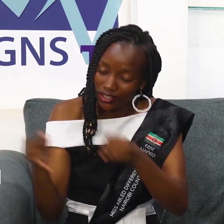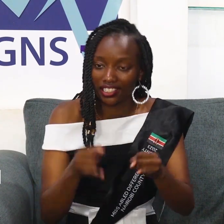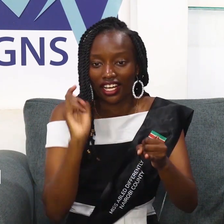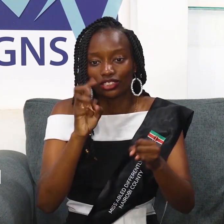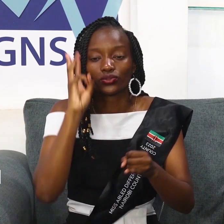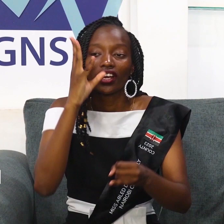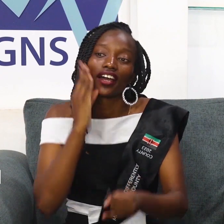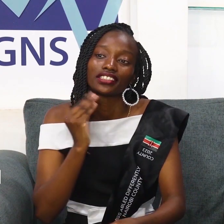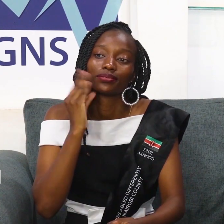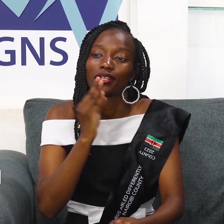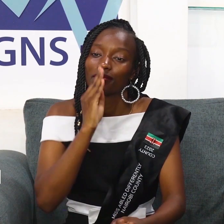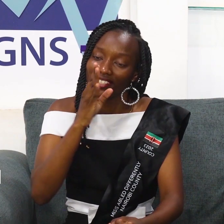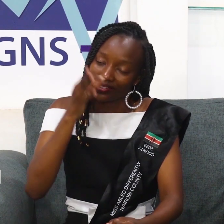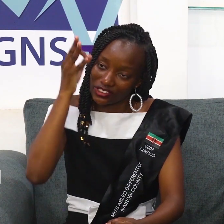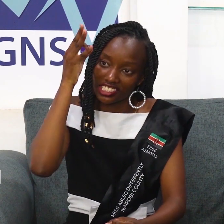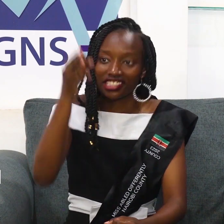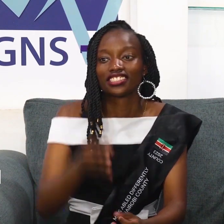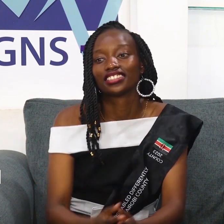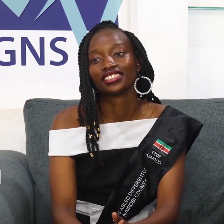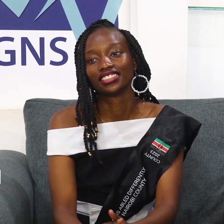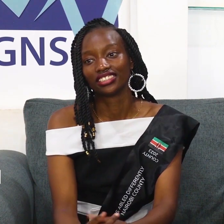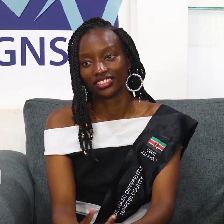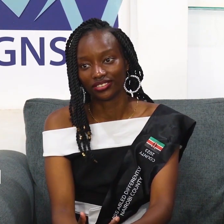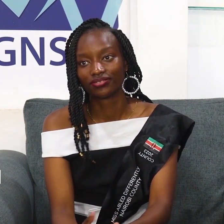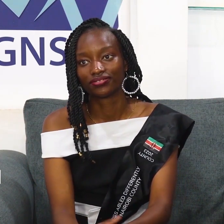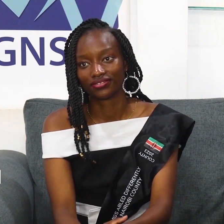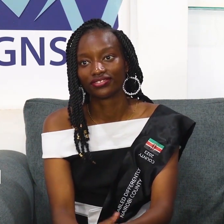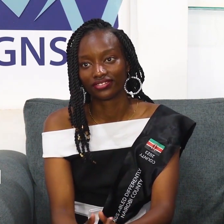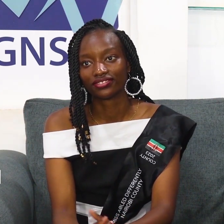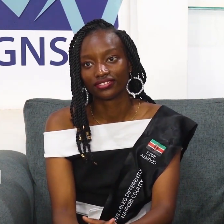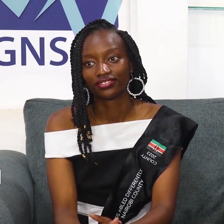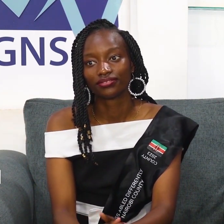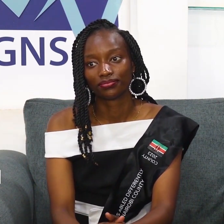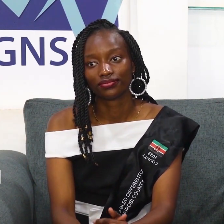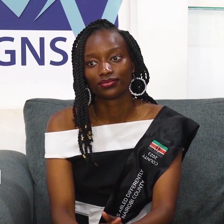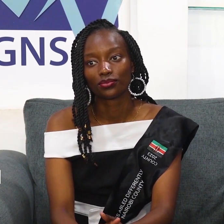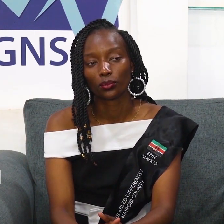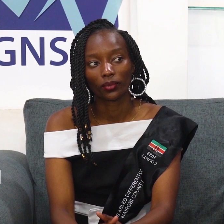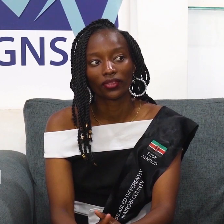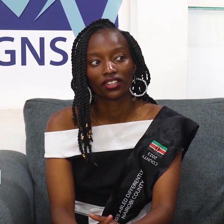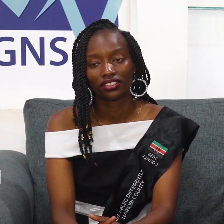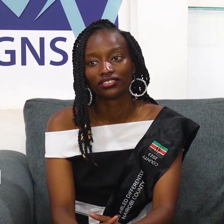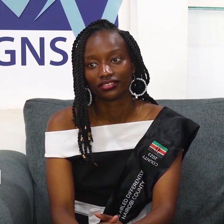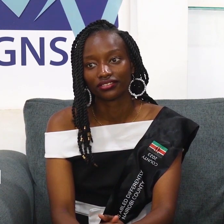and teach them modeling to make sure they gain the experience which is going to help them in the future.